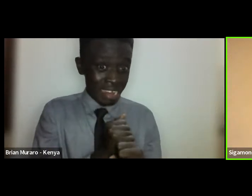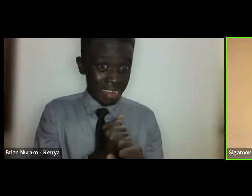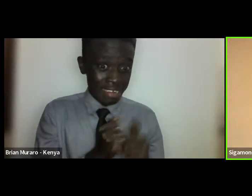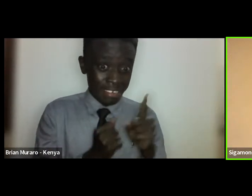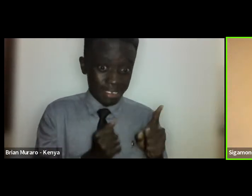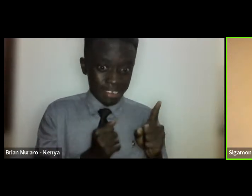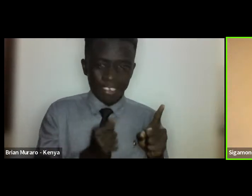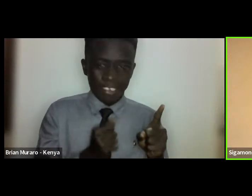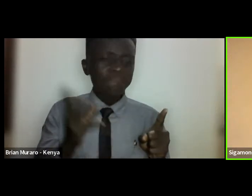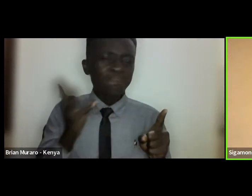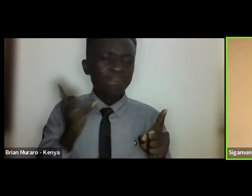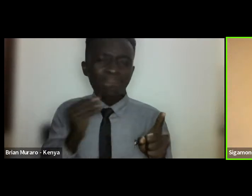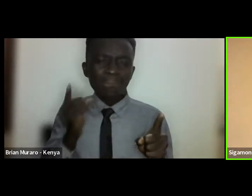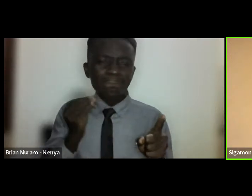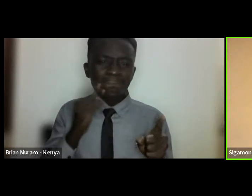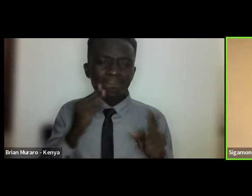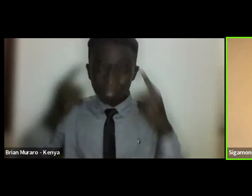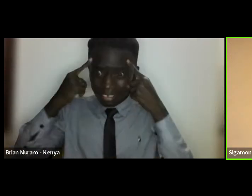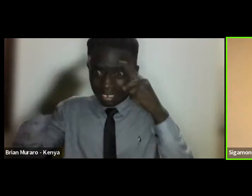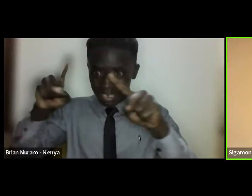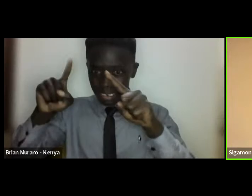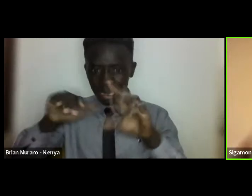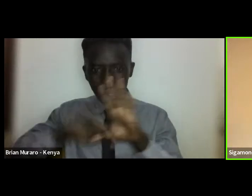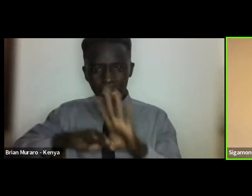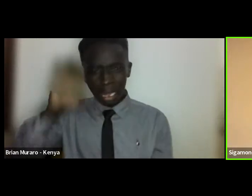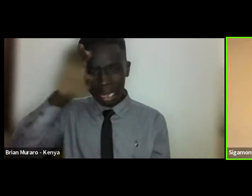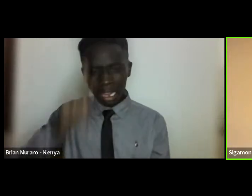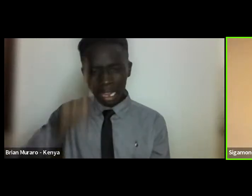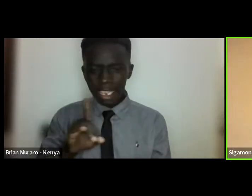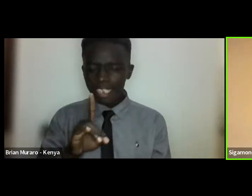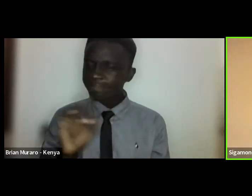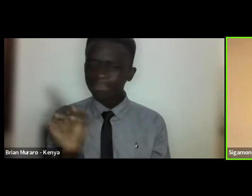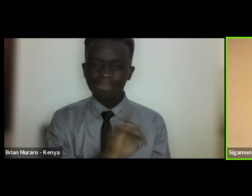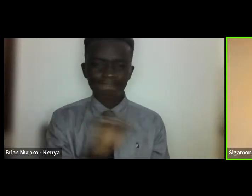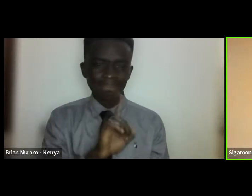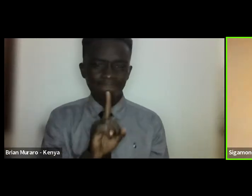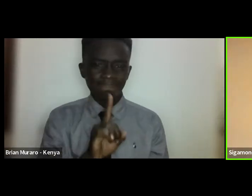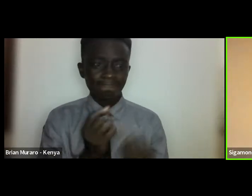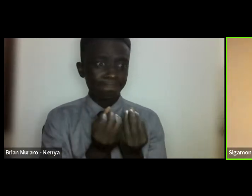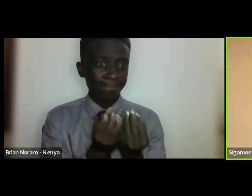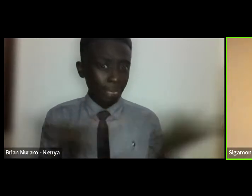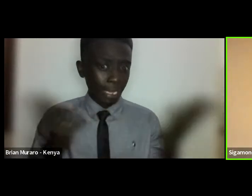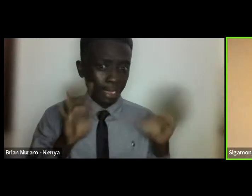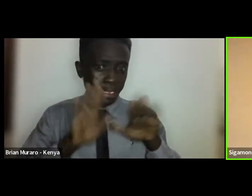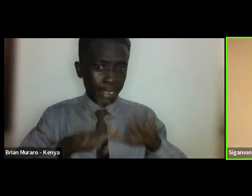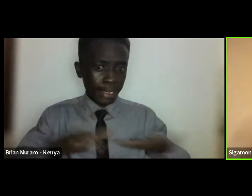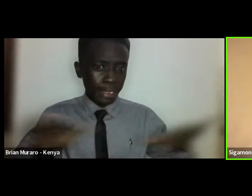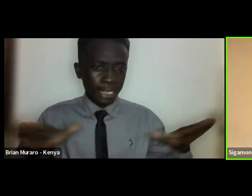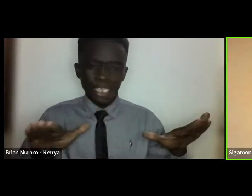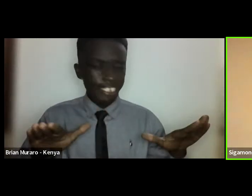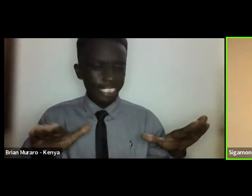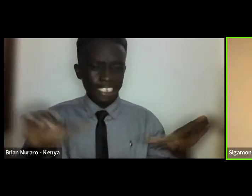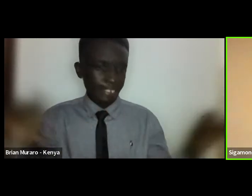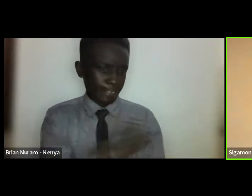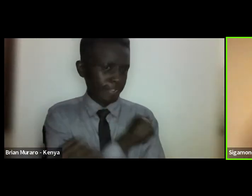Many children are unable to read. So I looked at the literature overseas, and I did some visits, both in the